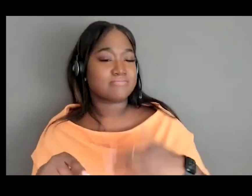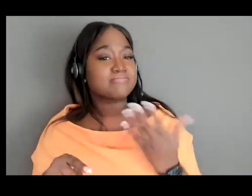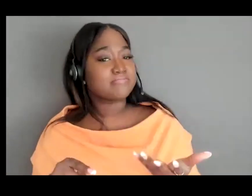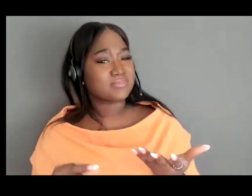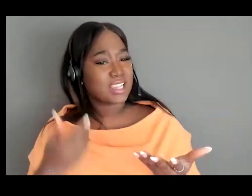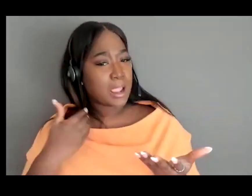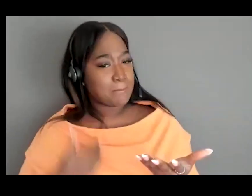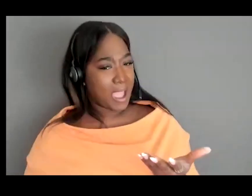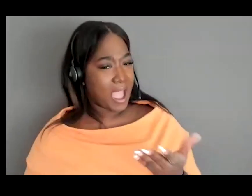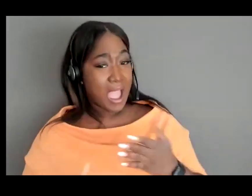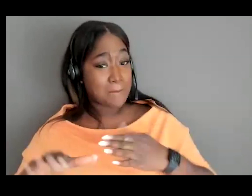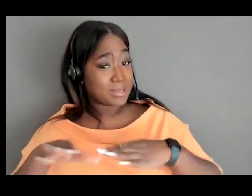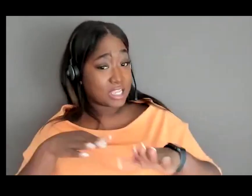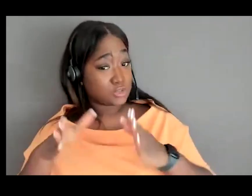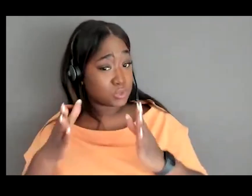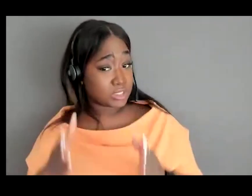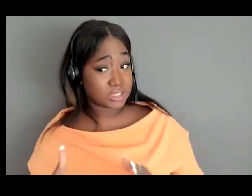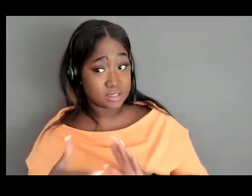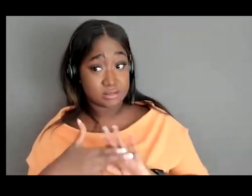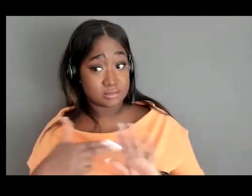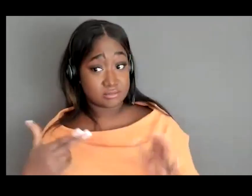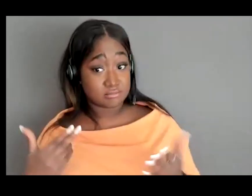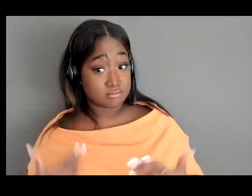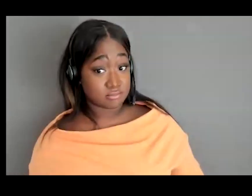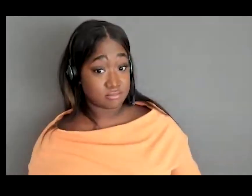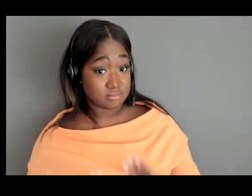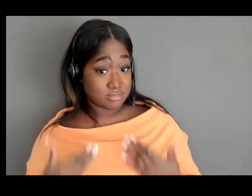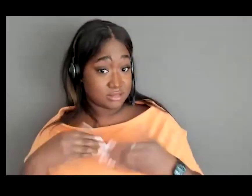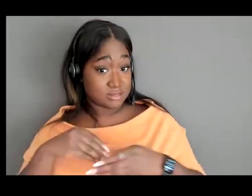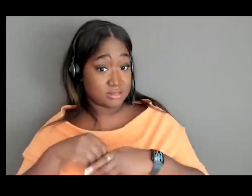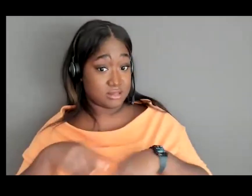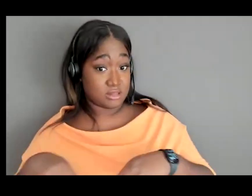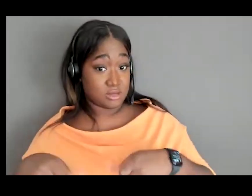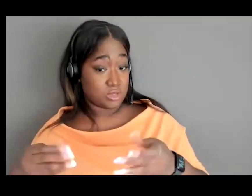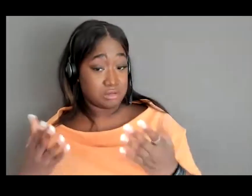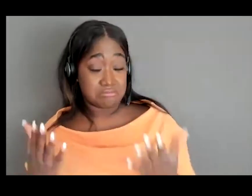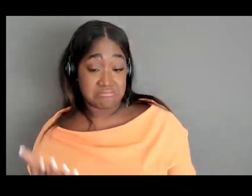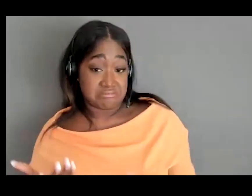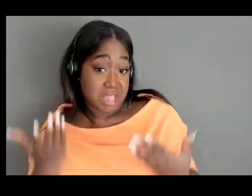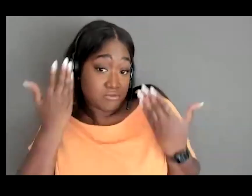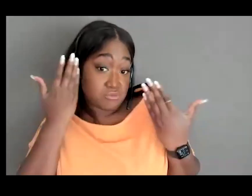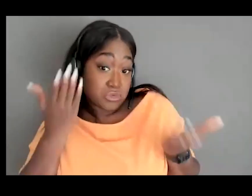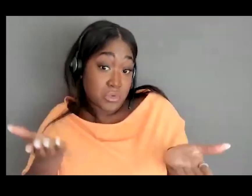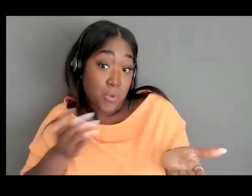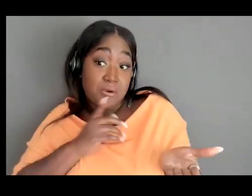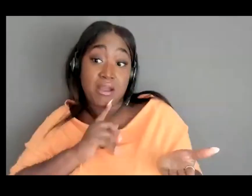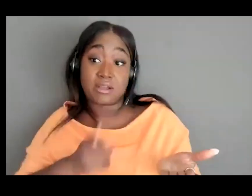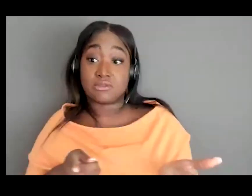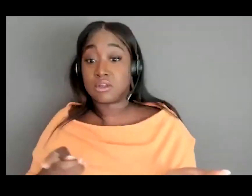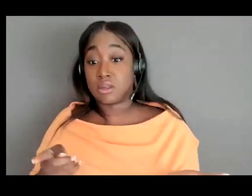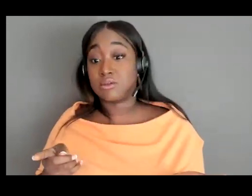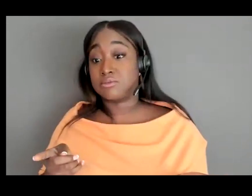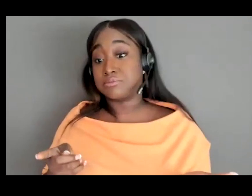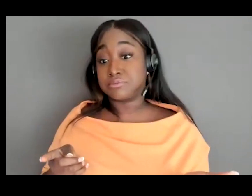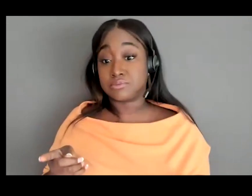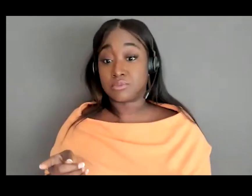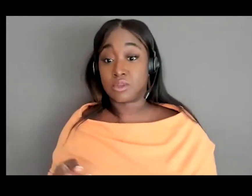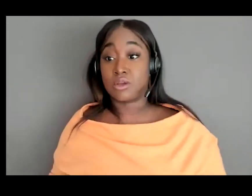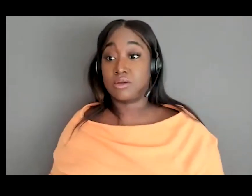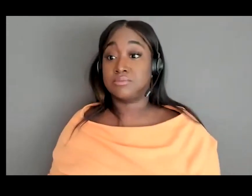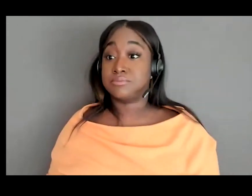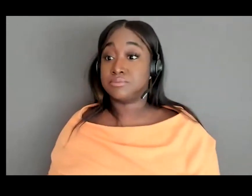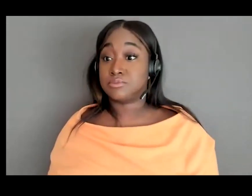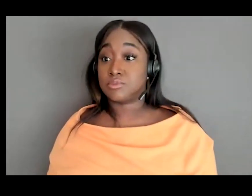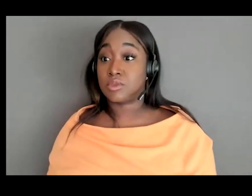of, am I a pedestrian? And I actually don't know.